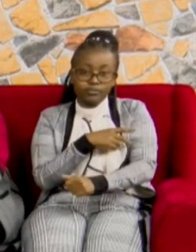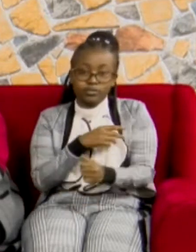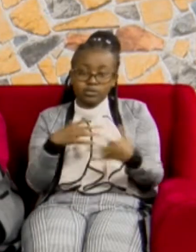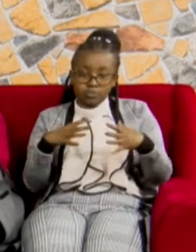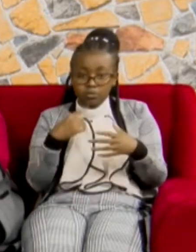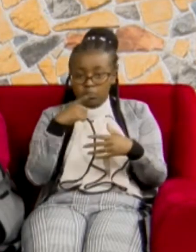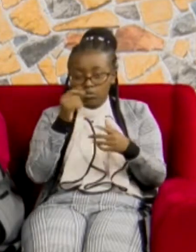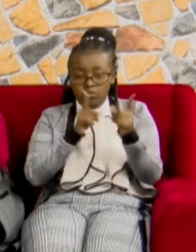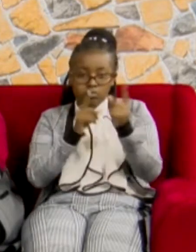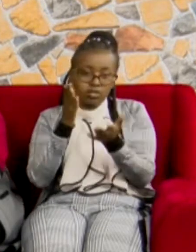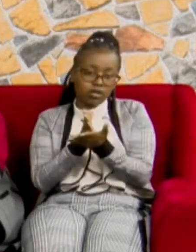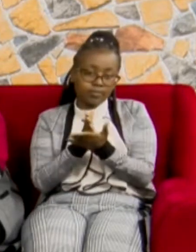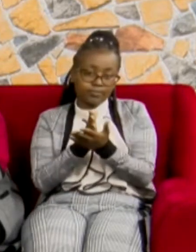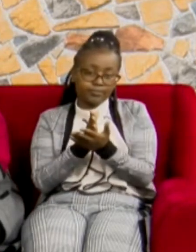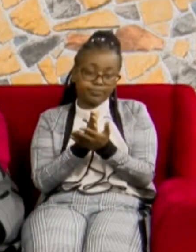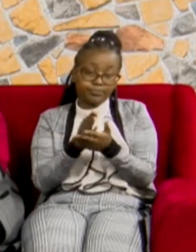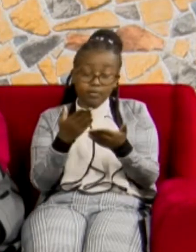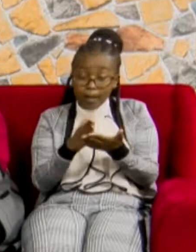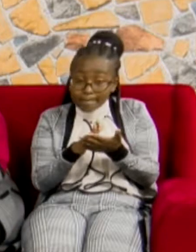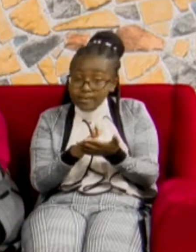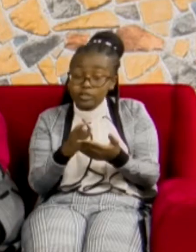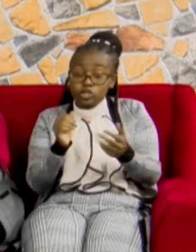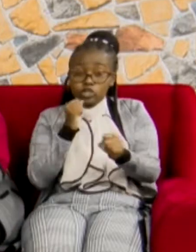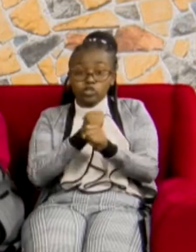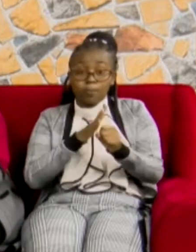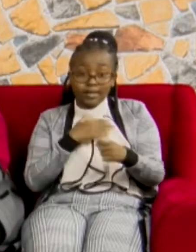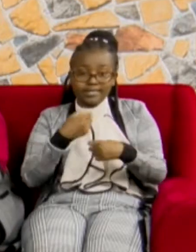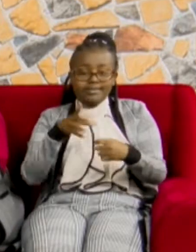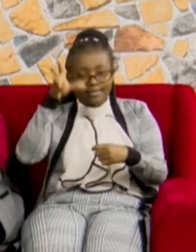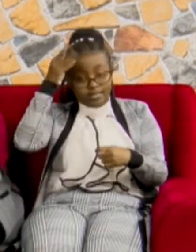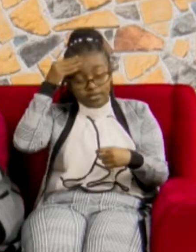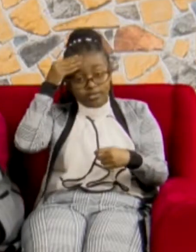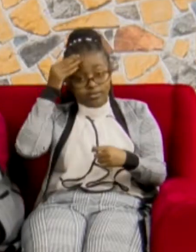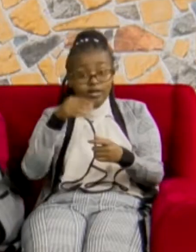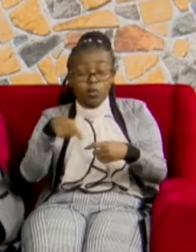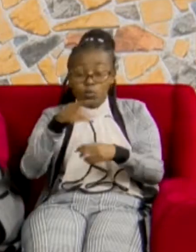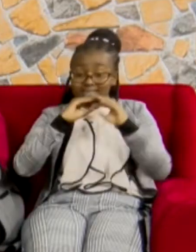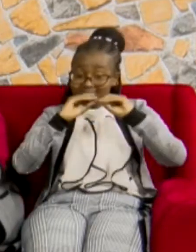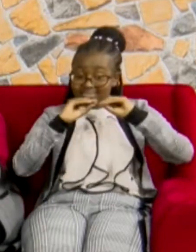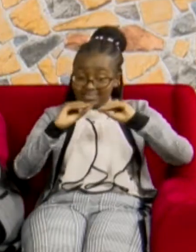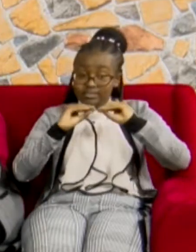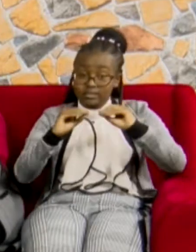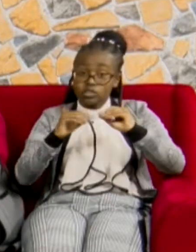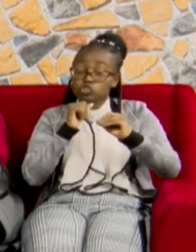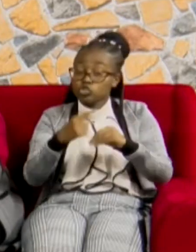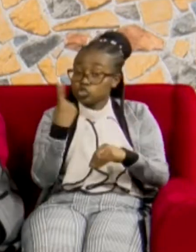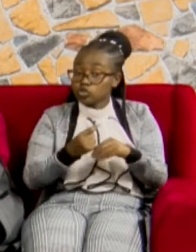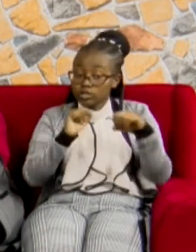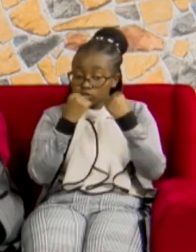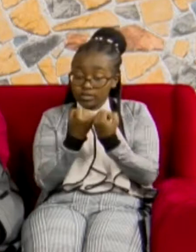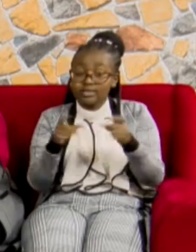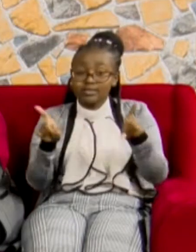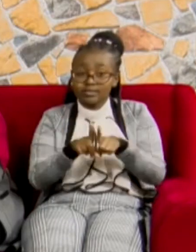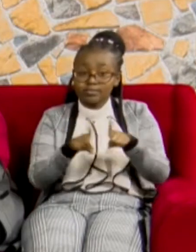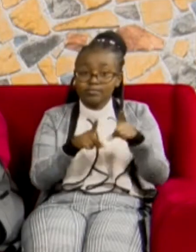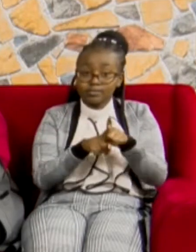journey, but part of my job as a developmental pediatrician is education. So we educate not only society, you educate